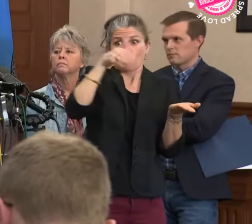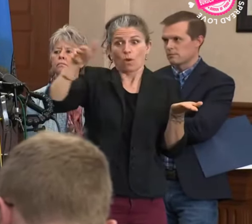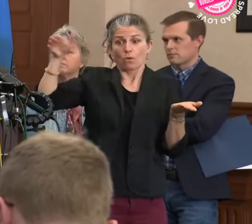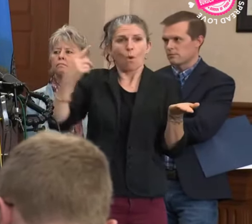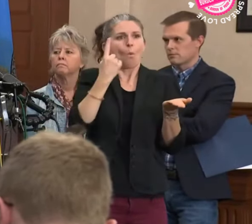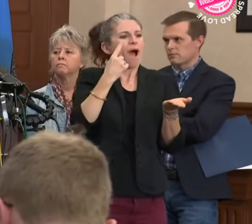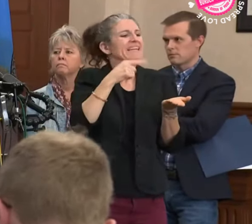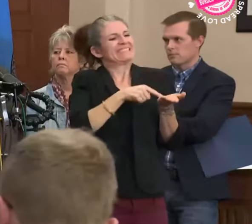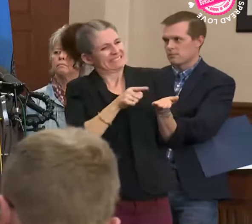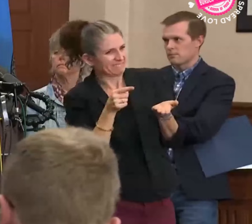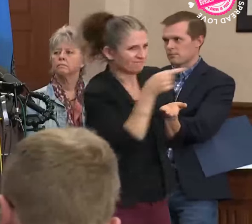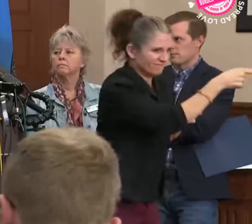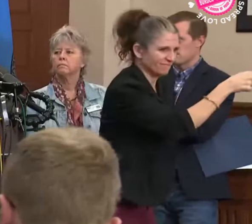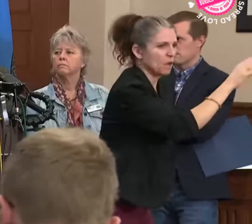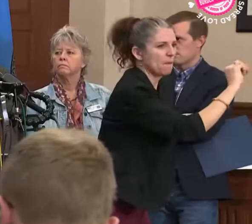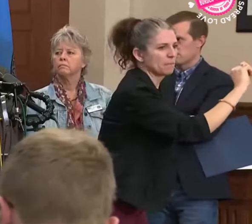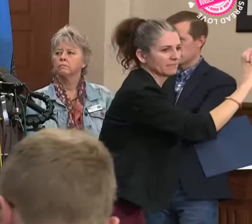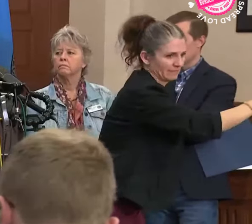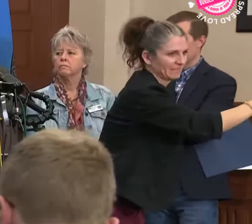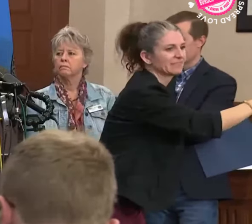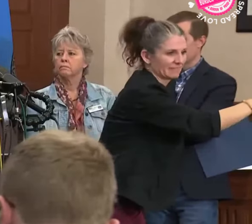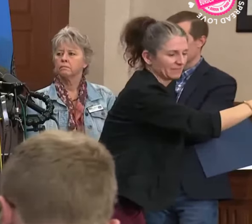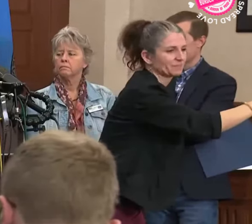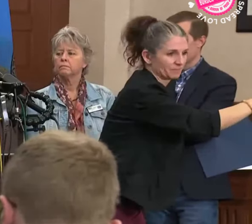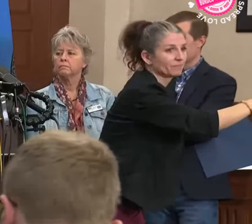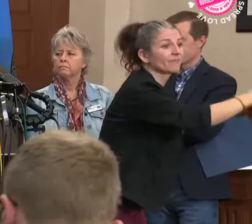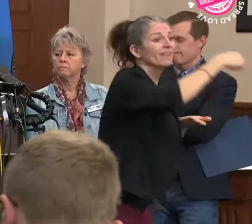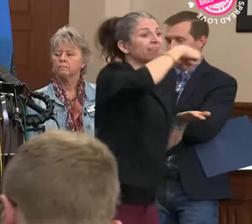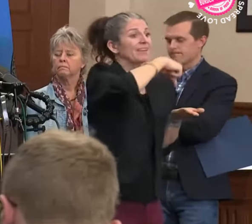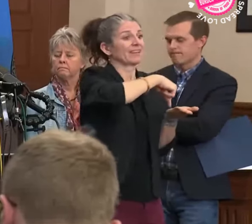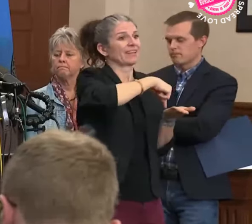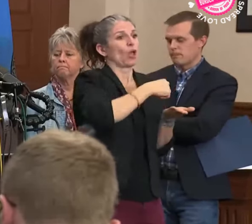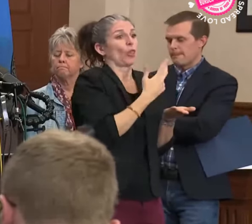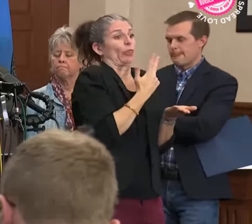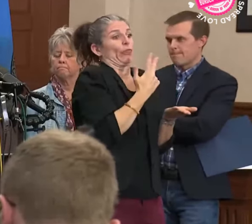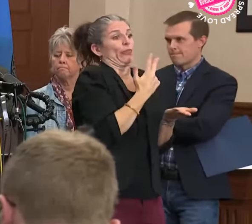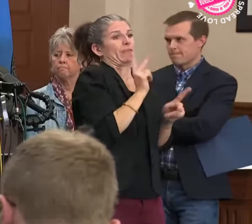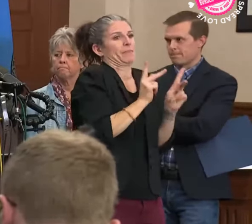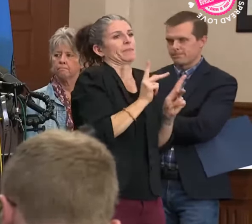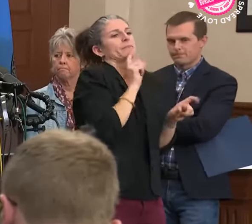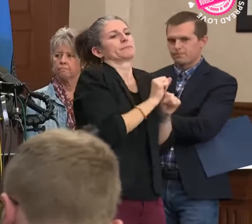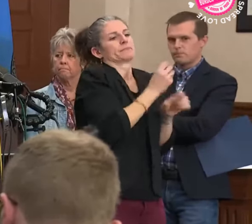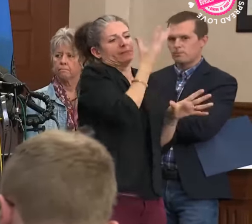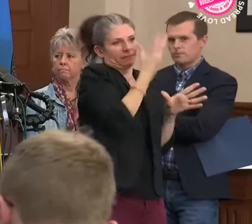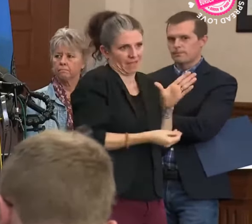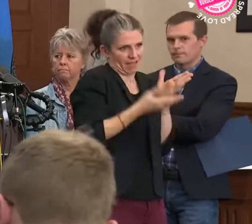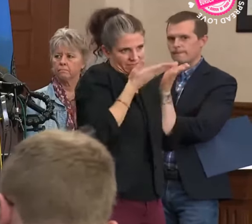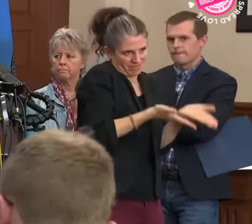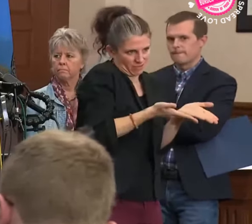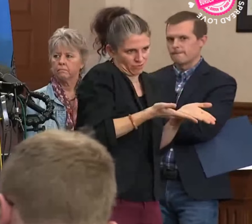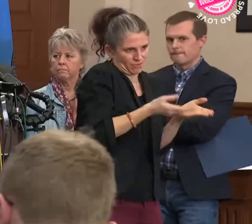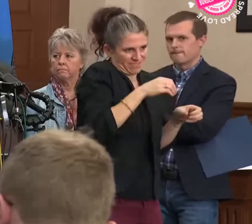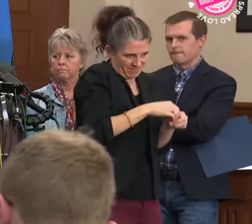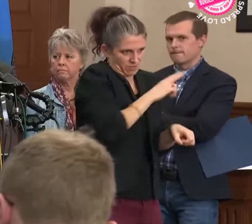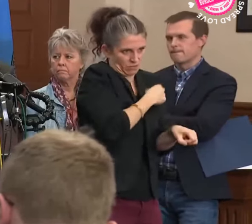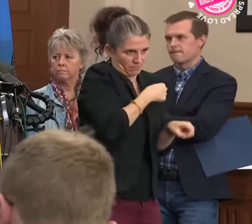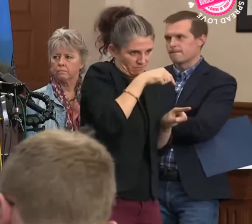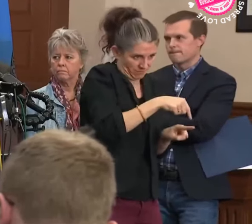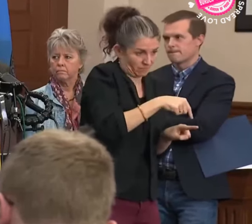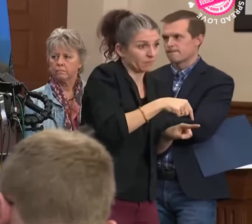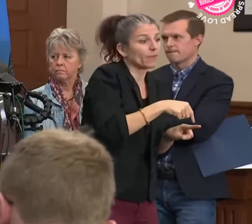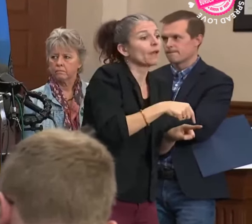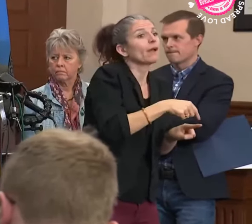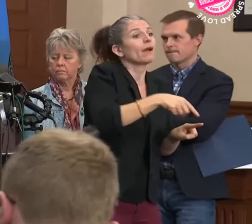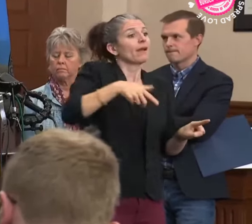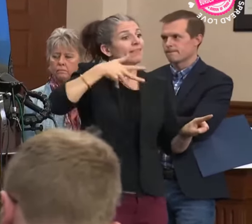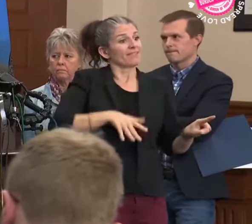unfortunately, passed away in Central Maine Medical Center last night. Of those, eight remain now, and we have five